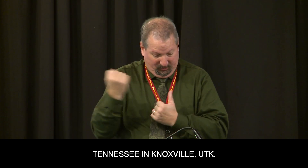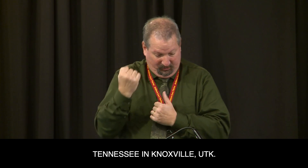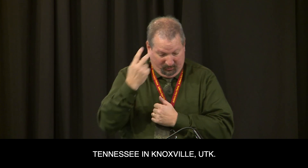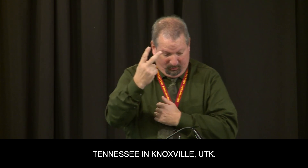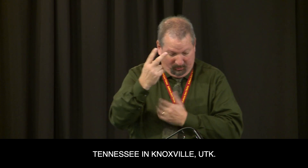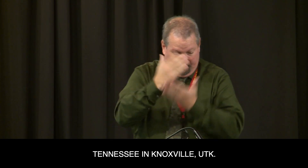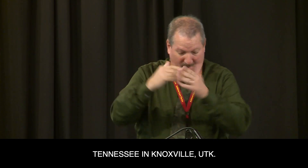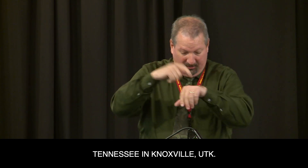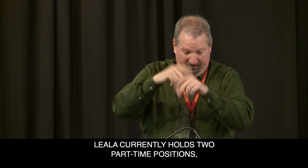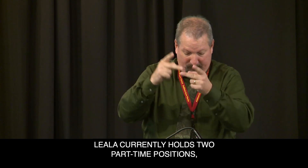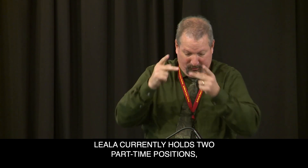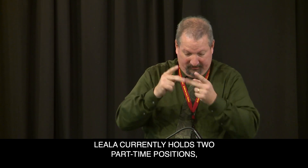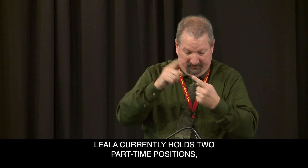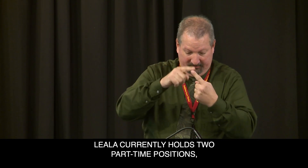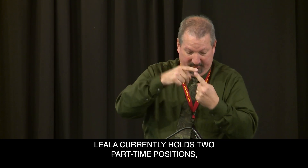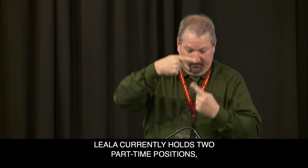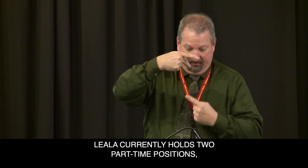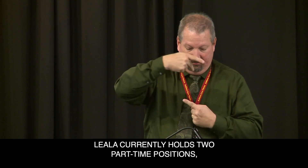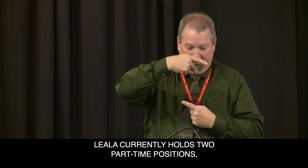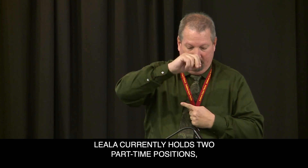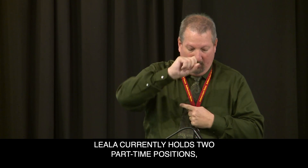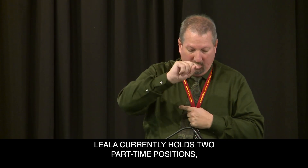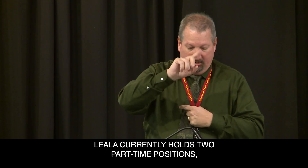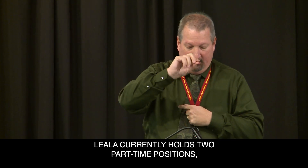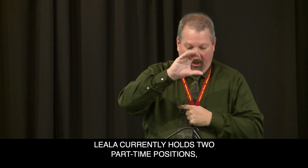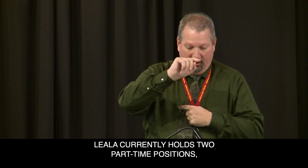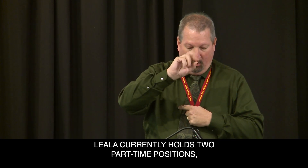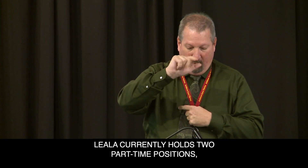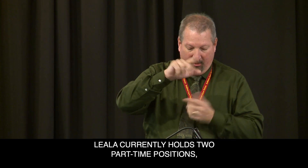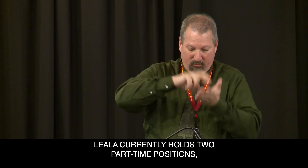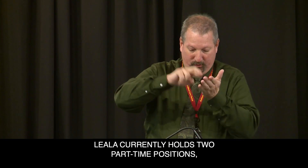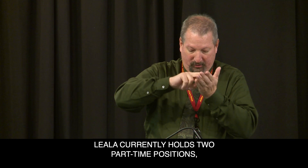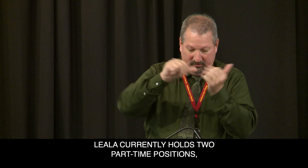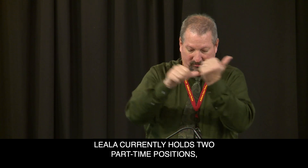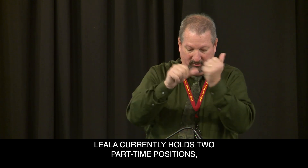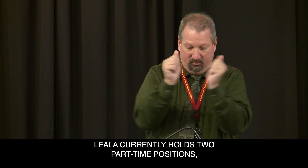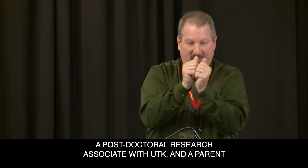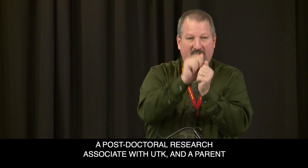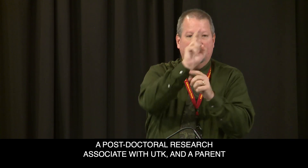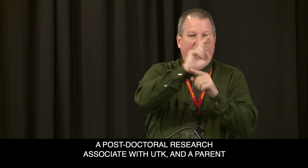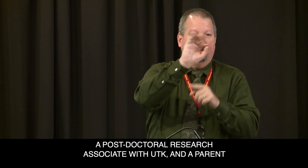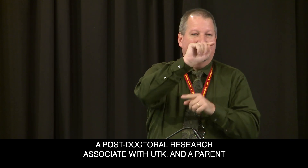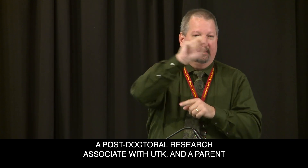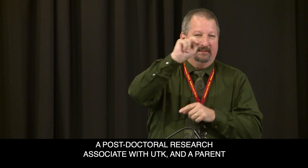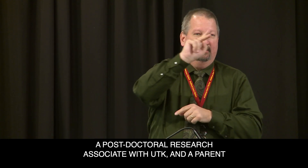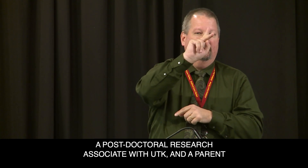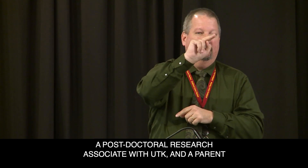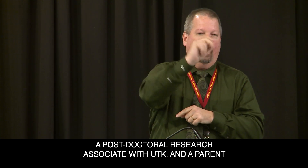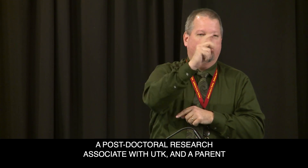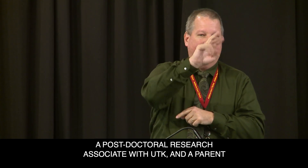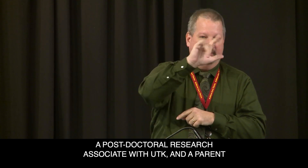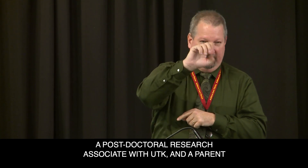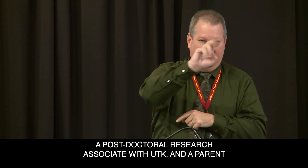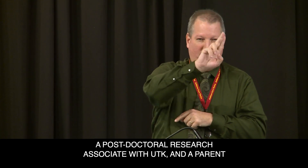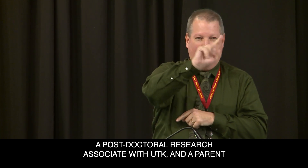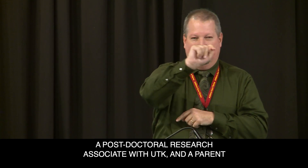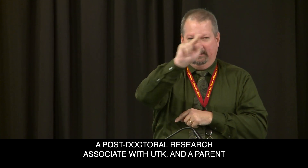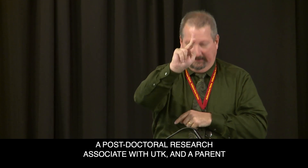UTK. Leila currently holds 2 part-time positions, a postdoctoral research associate with UTK, and